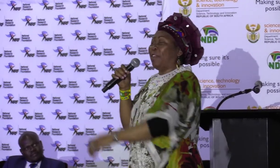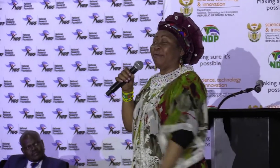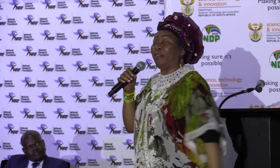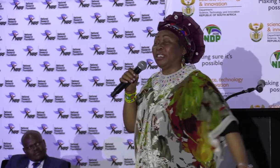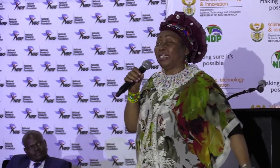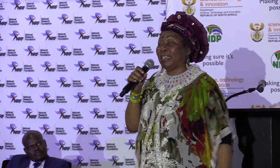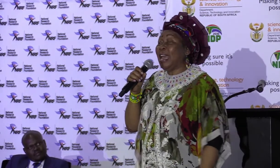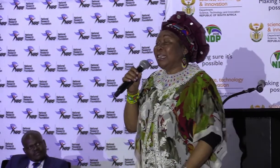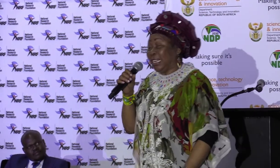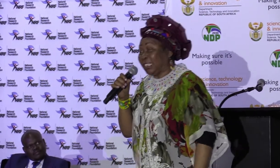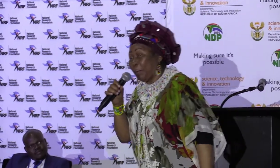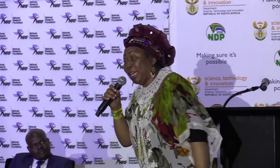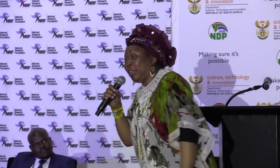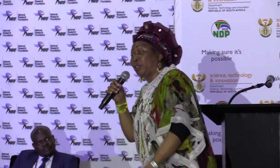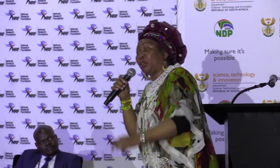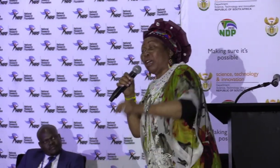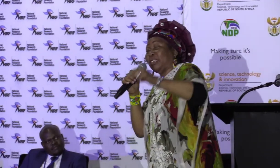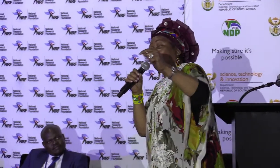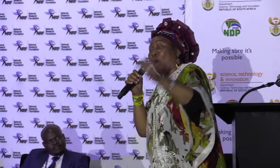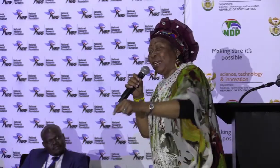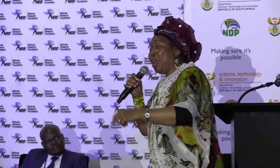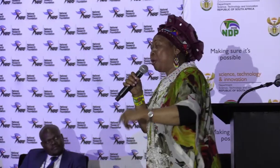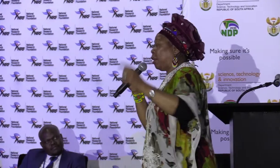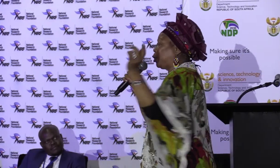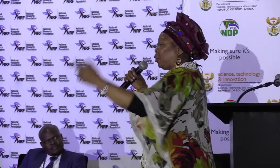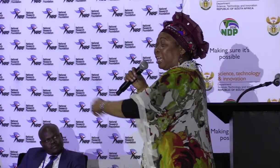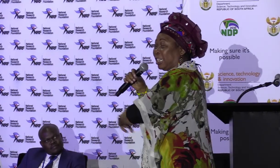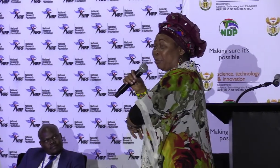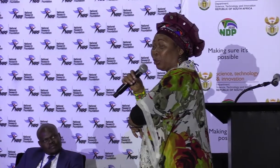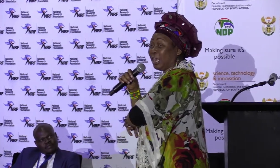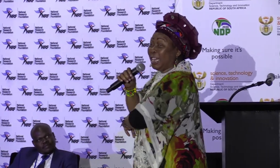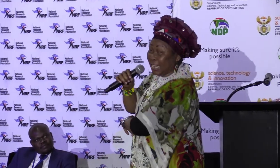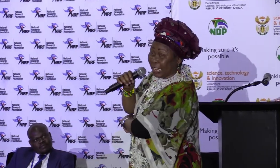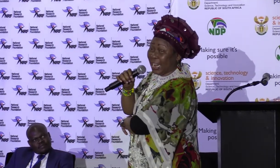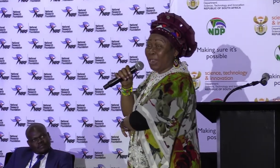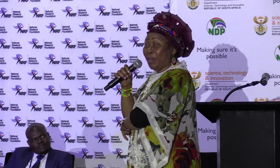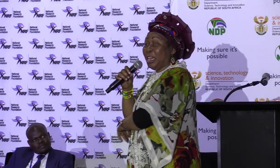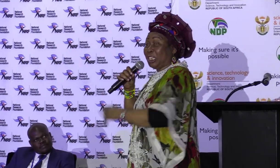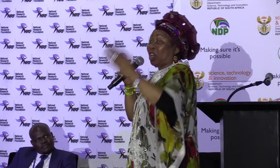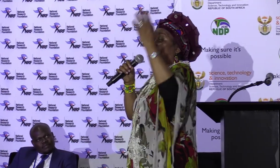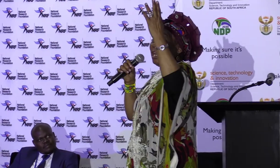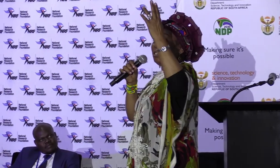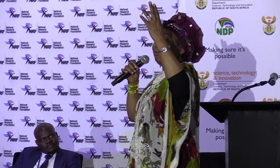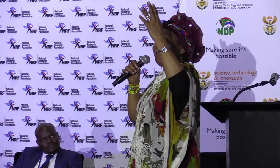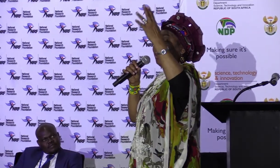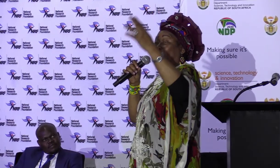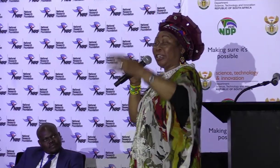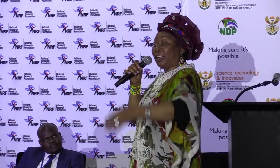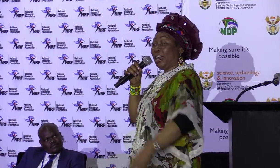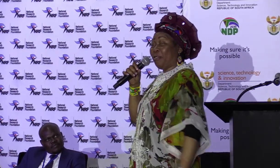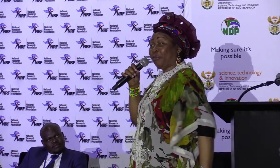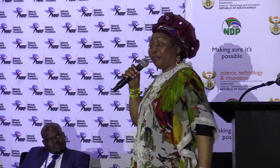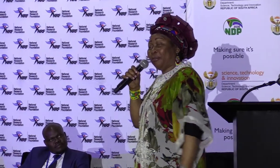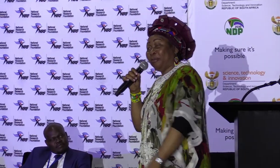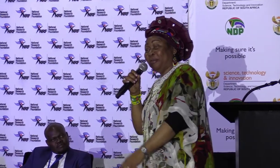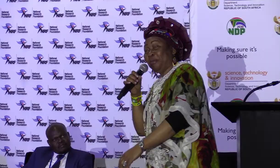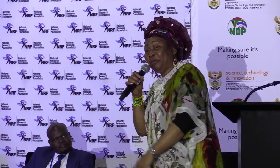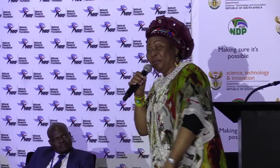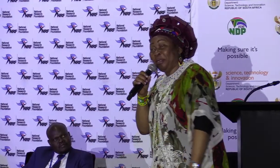one school we've ever visited since the beginning of 2001 without donating books in her name. She's operating from beyond the